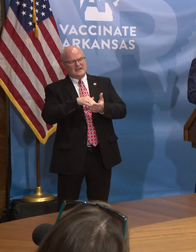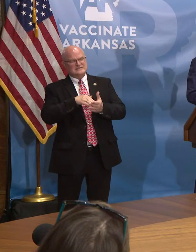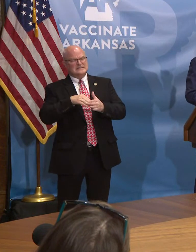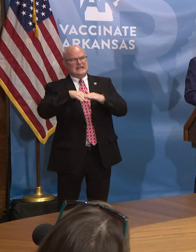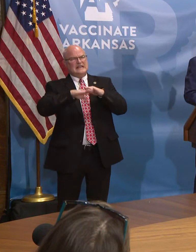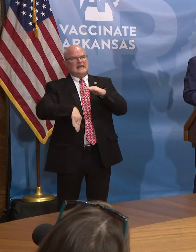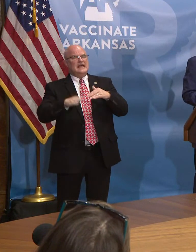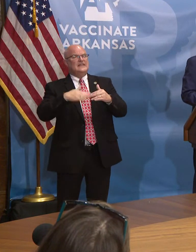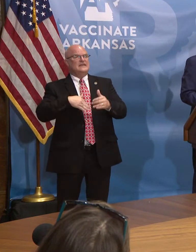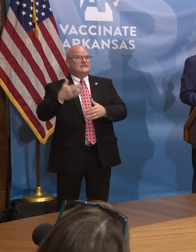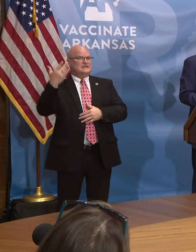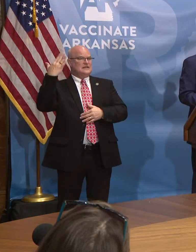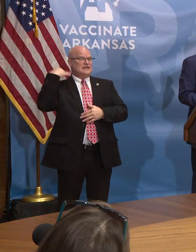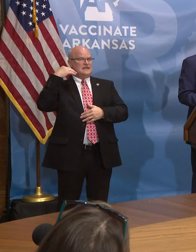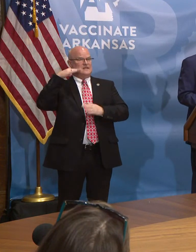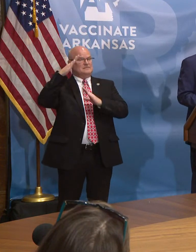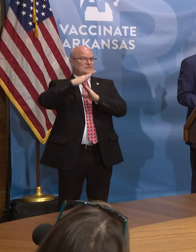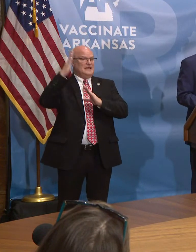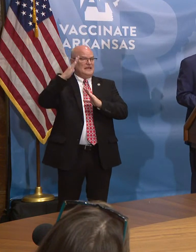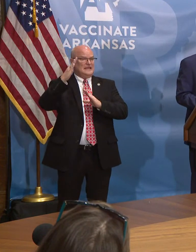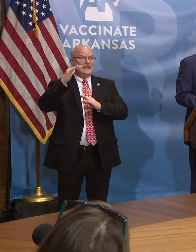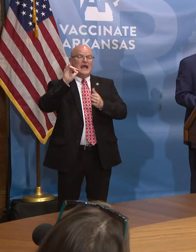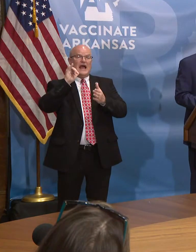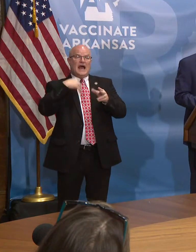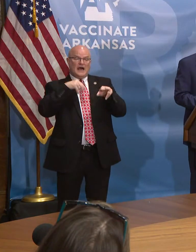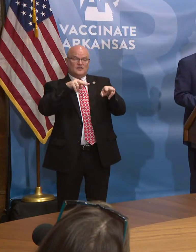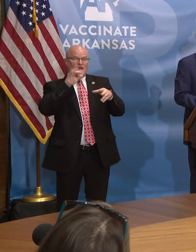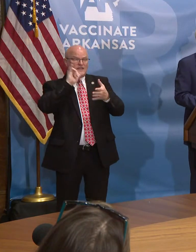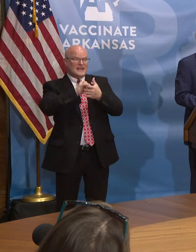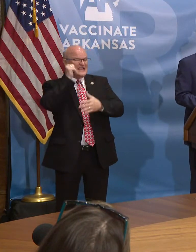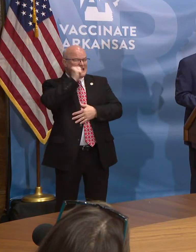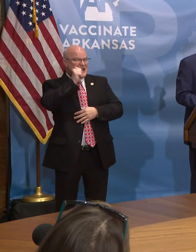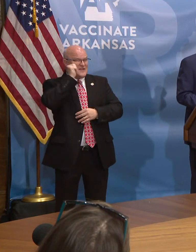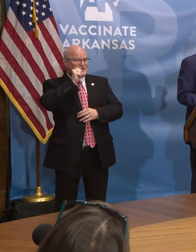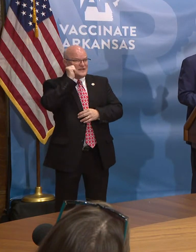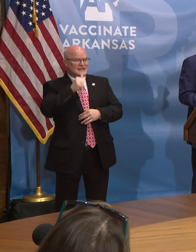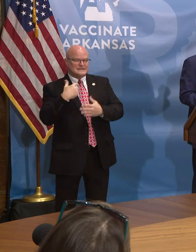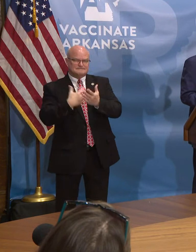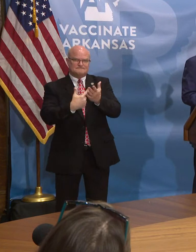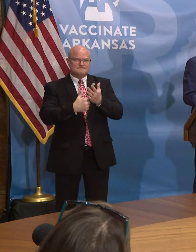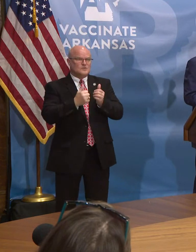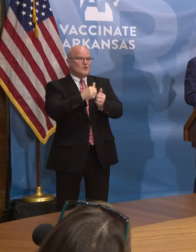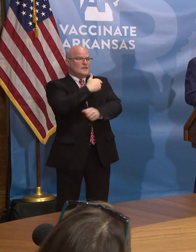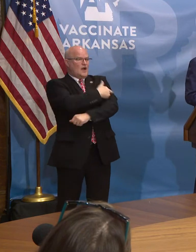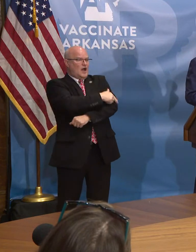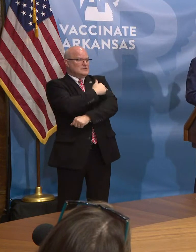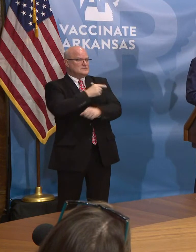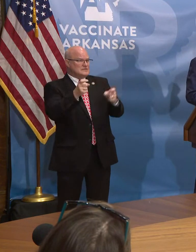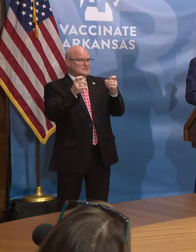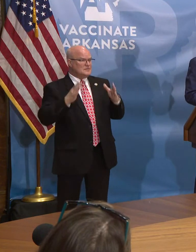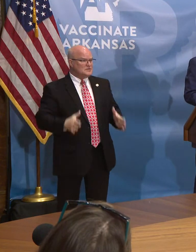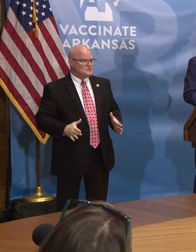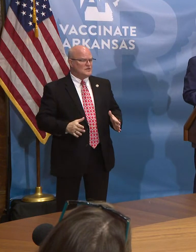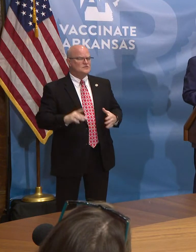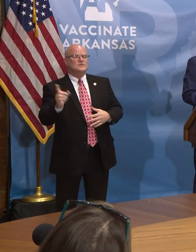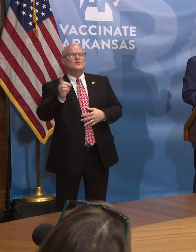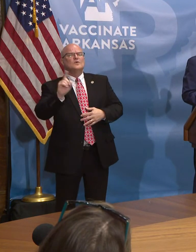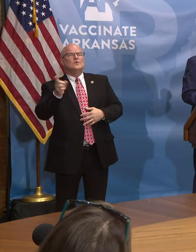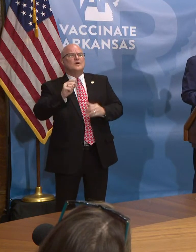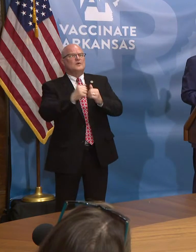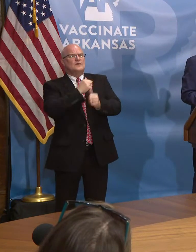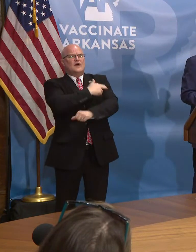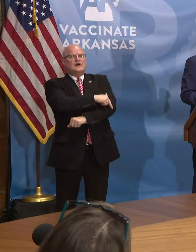peak. That is the key statistic I look at every day, talking to our hospital administrators. Where are we on